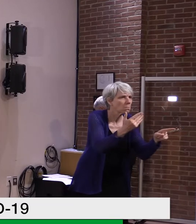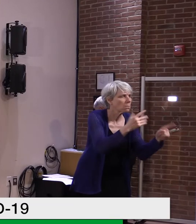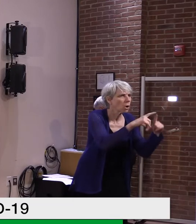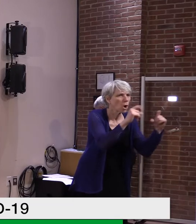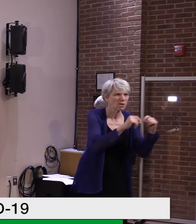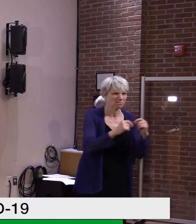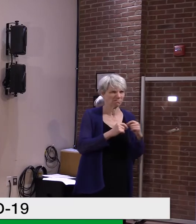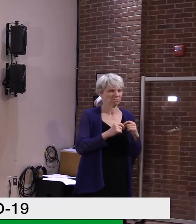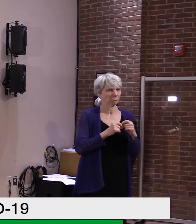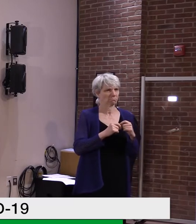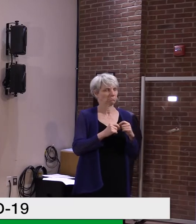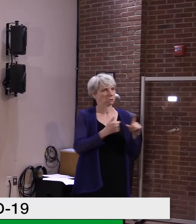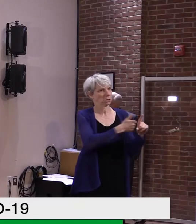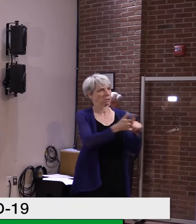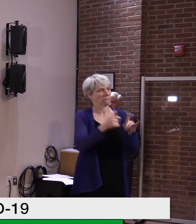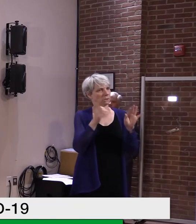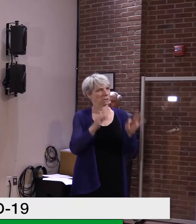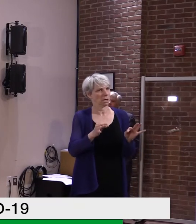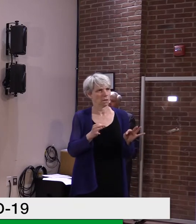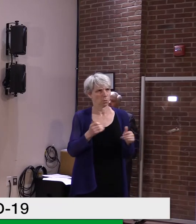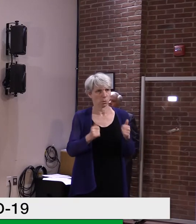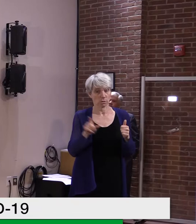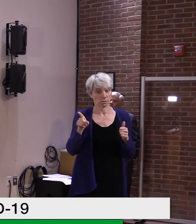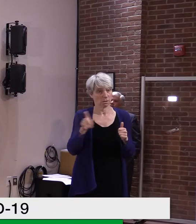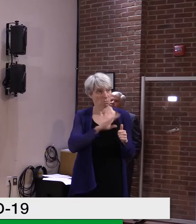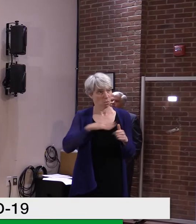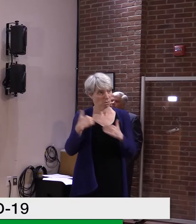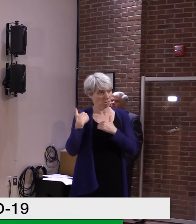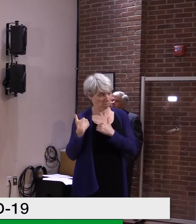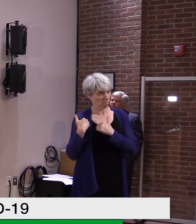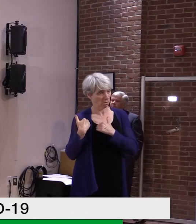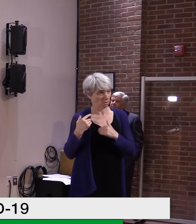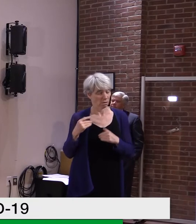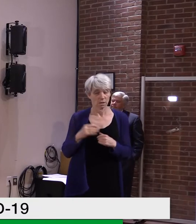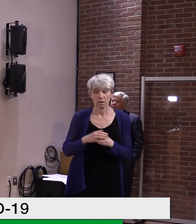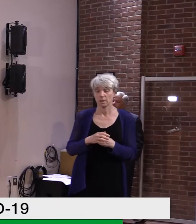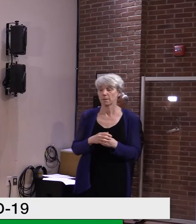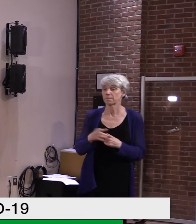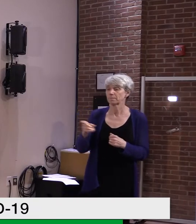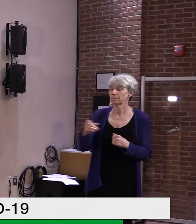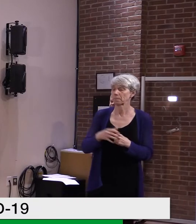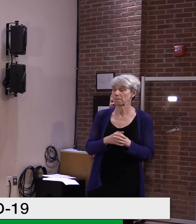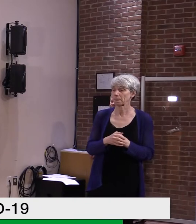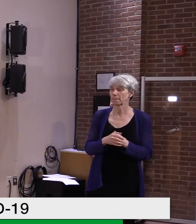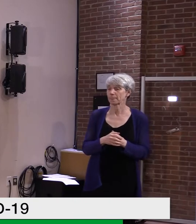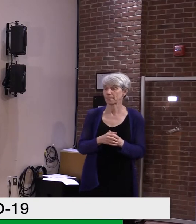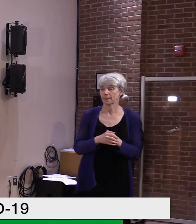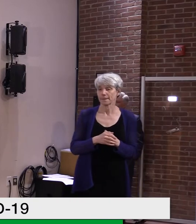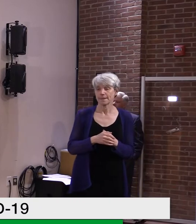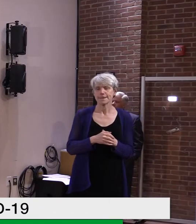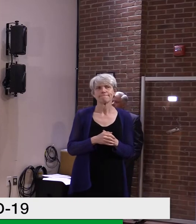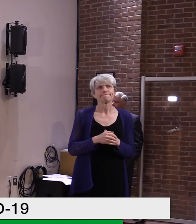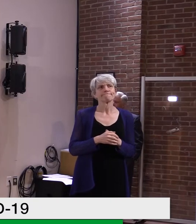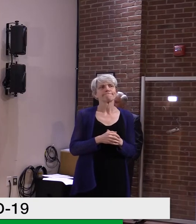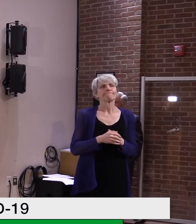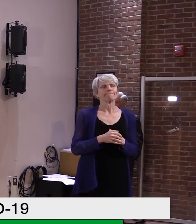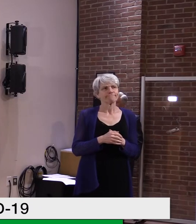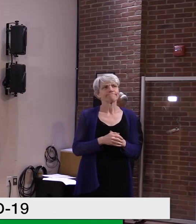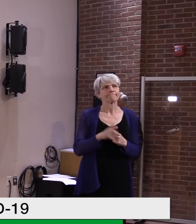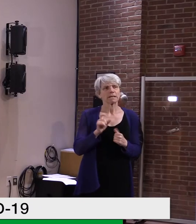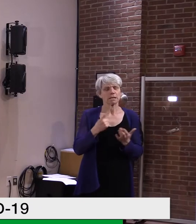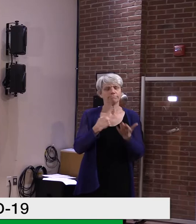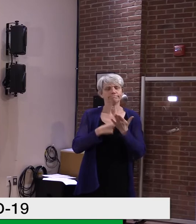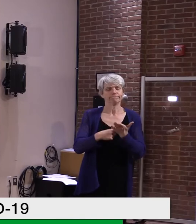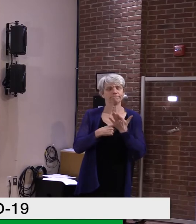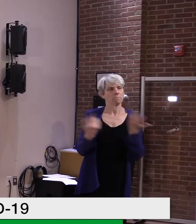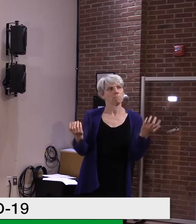and determine who is and is not? No, we'll certainly work through that with the school board's